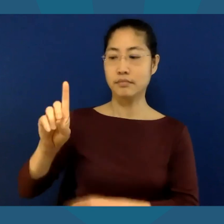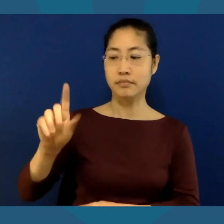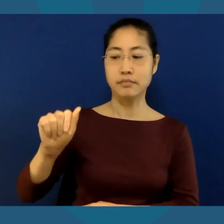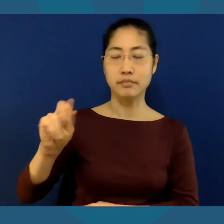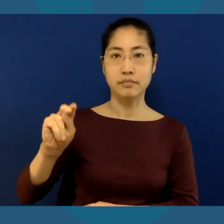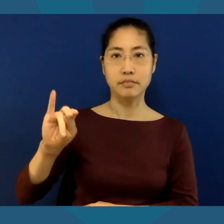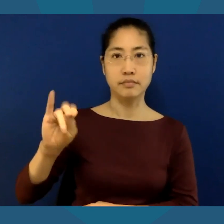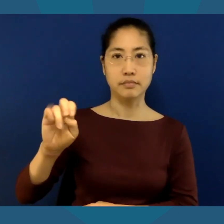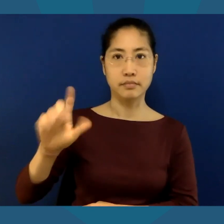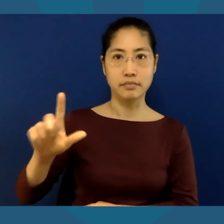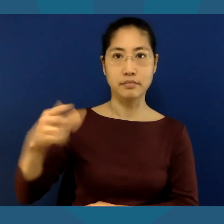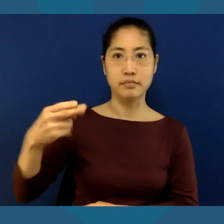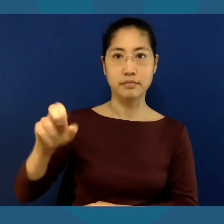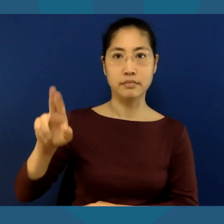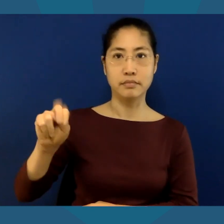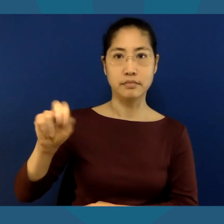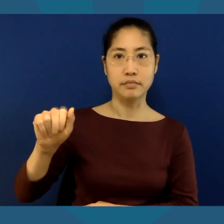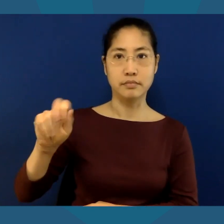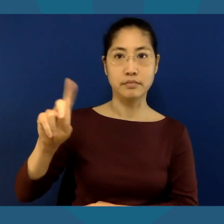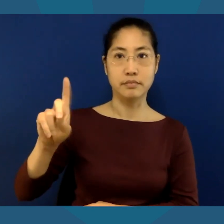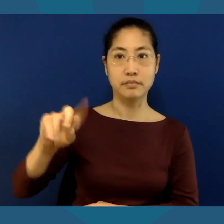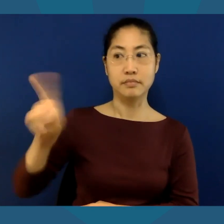and Daniel Hernandez,